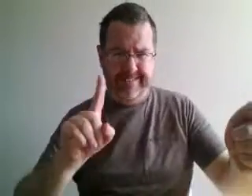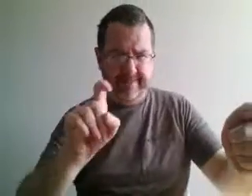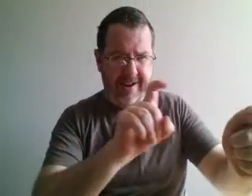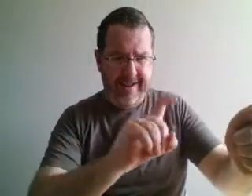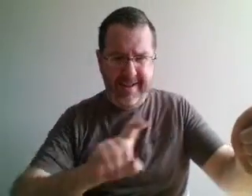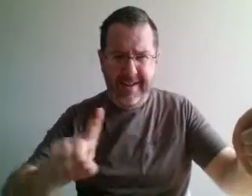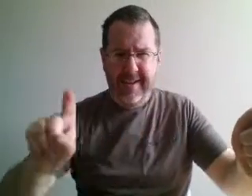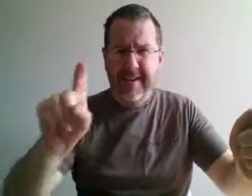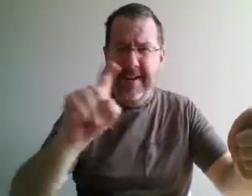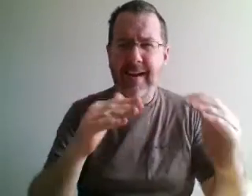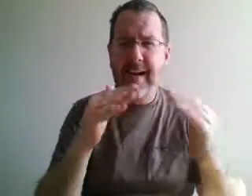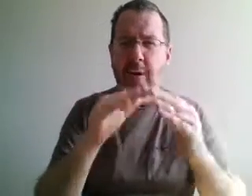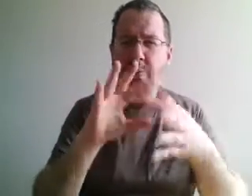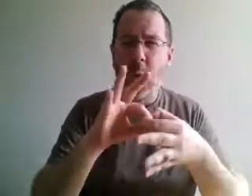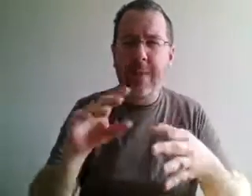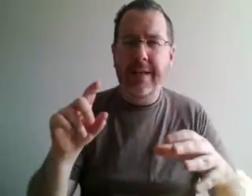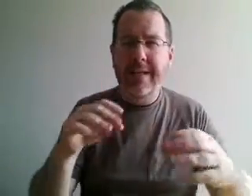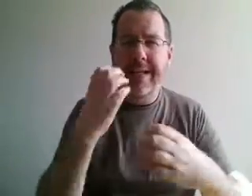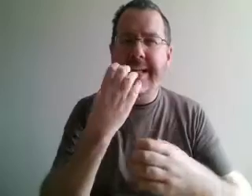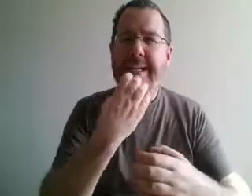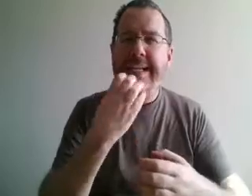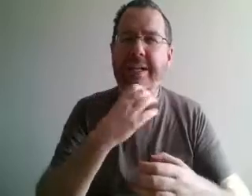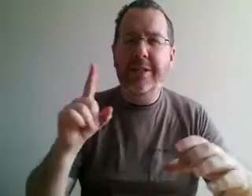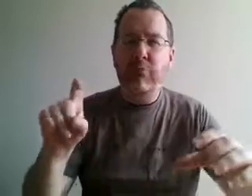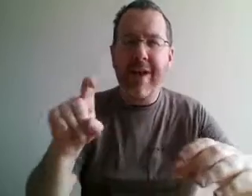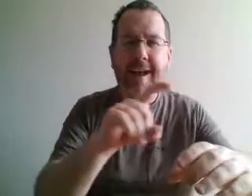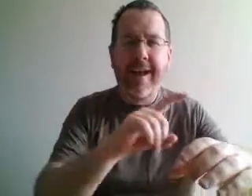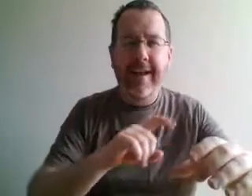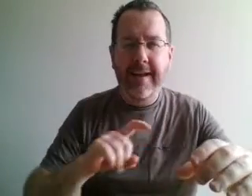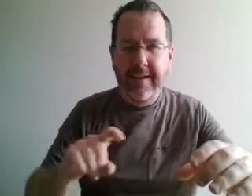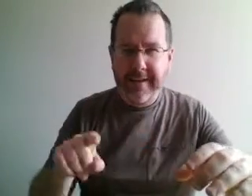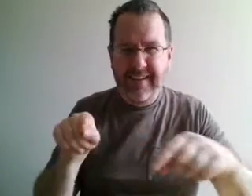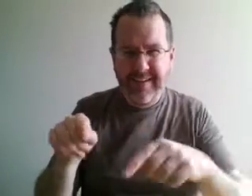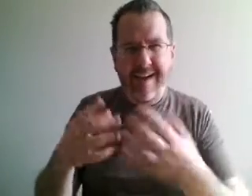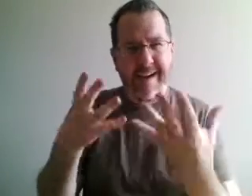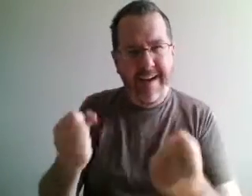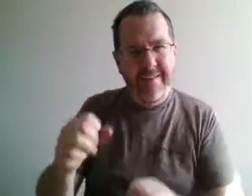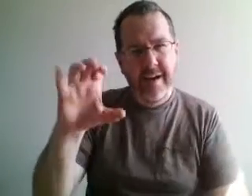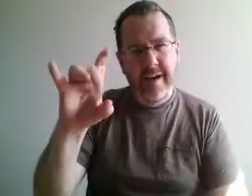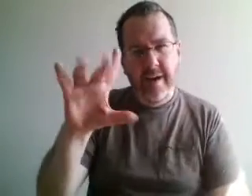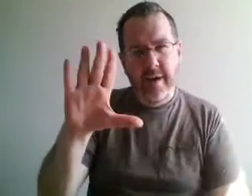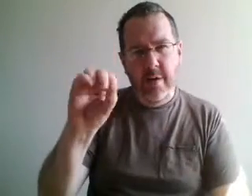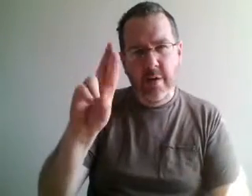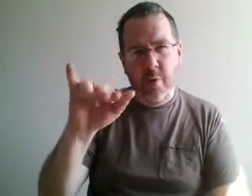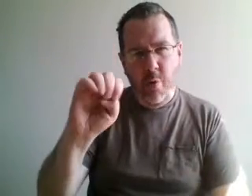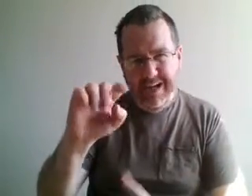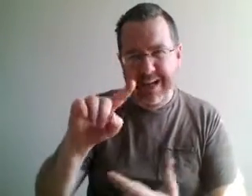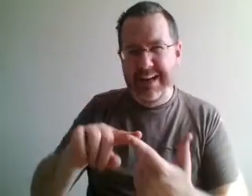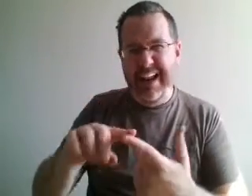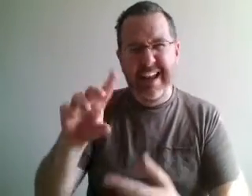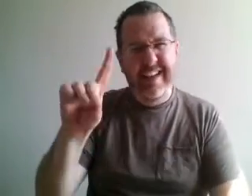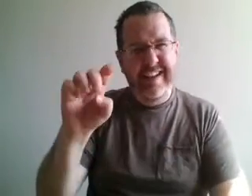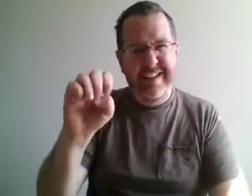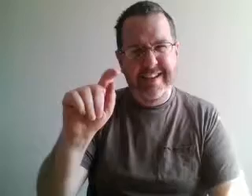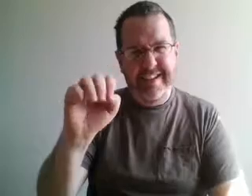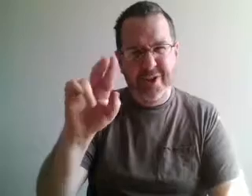cleaner. I mean, the household cleaners that are chlorine based and that have detergents in them are very effective at killing the virus. It does make it hard to read the paper, though.